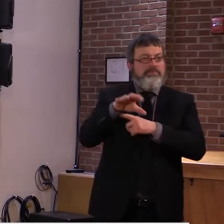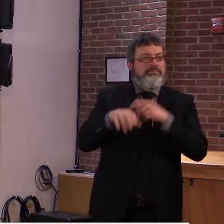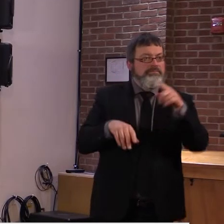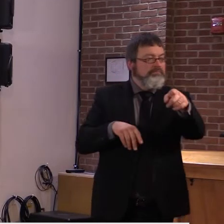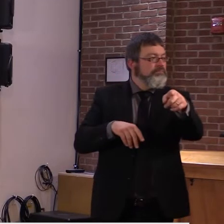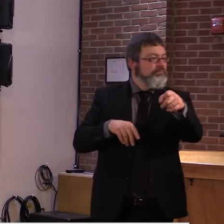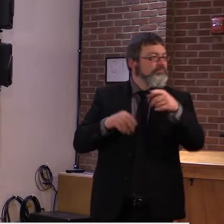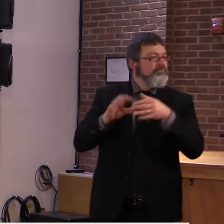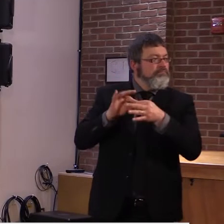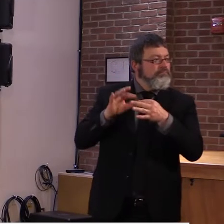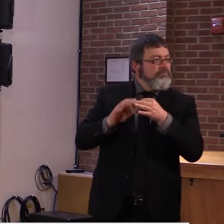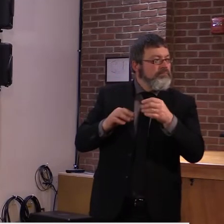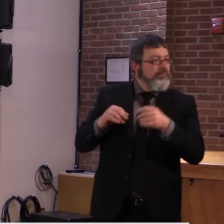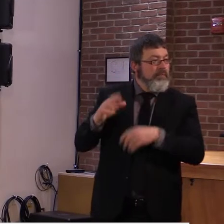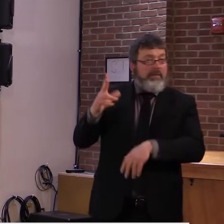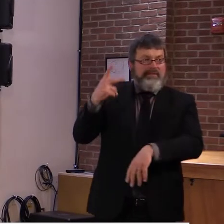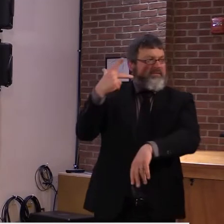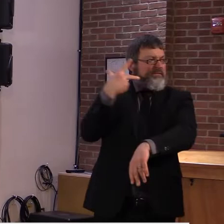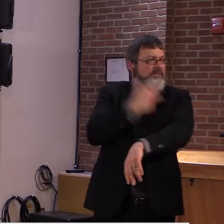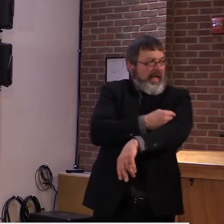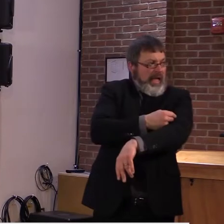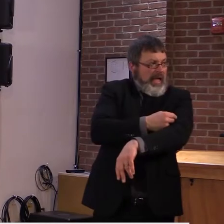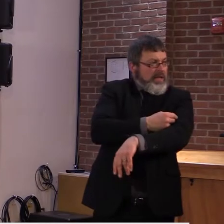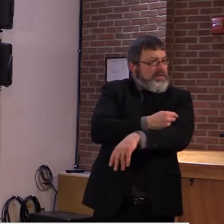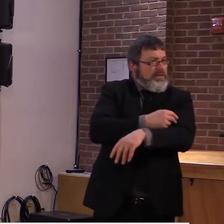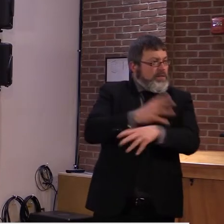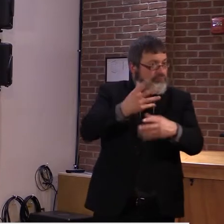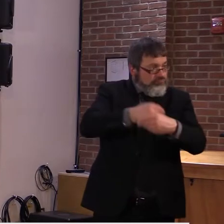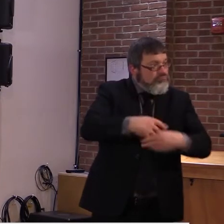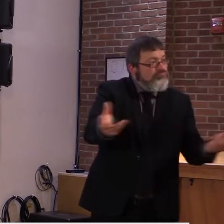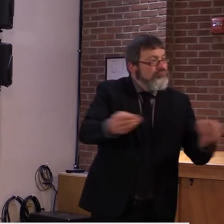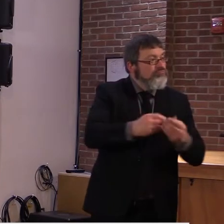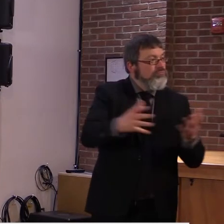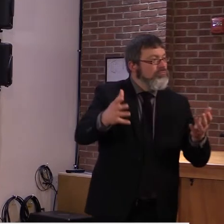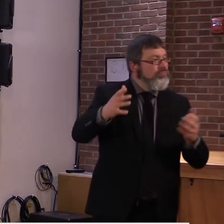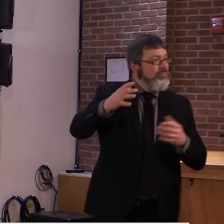things as pop-up vaccine sites?